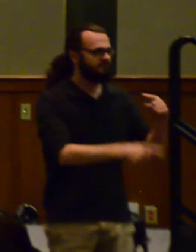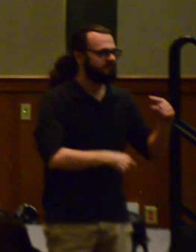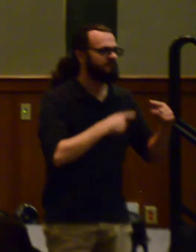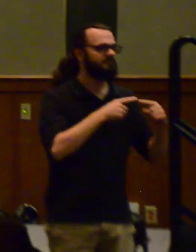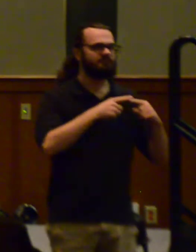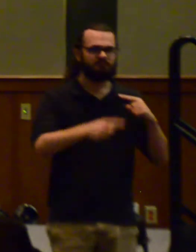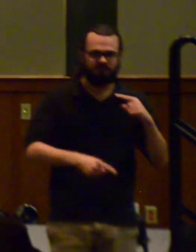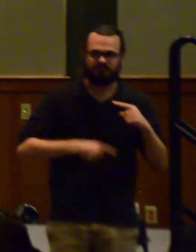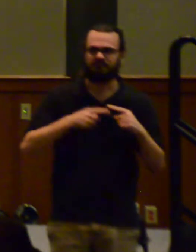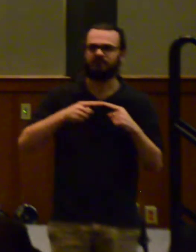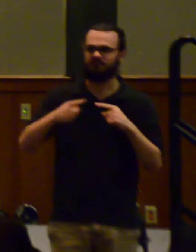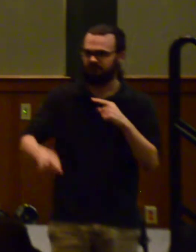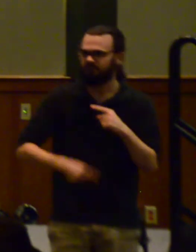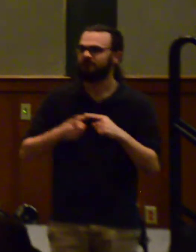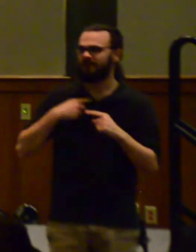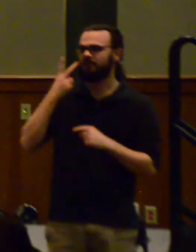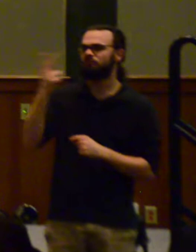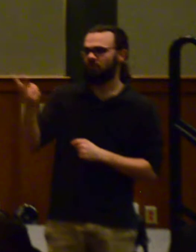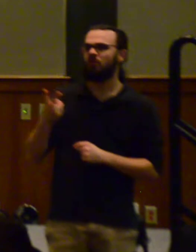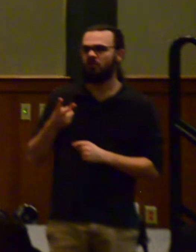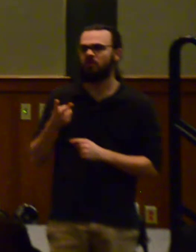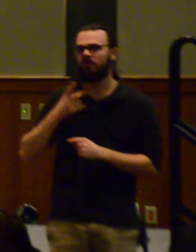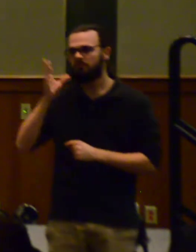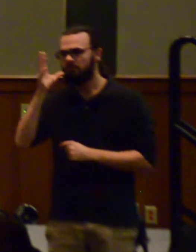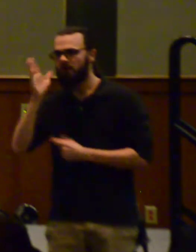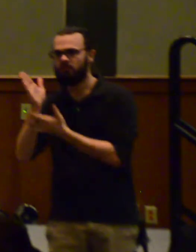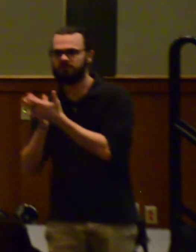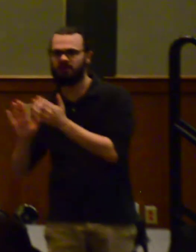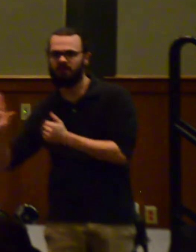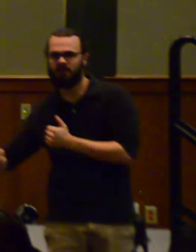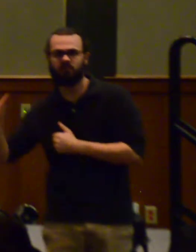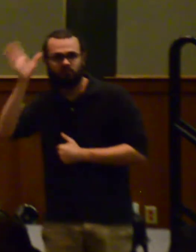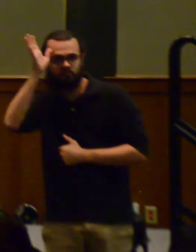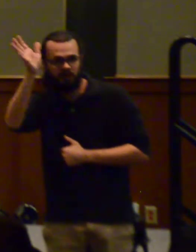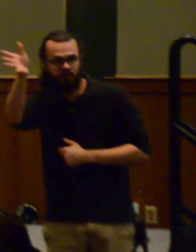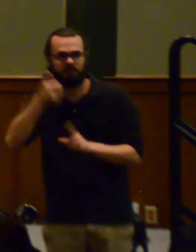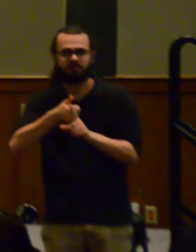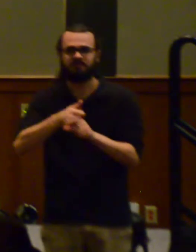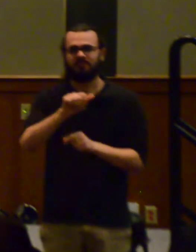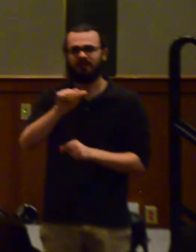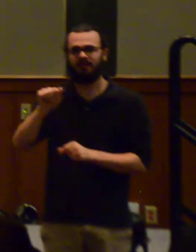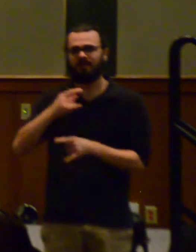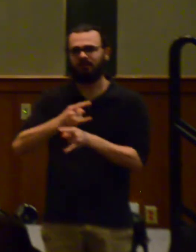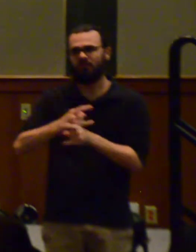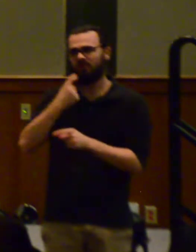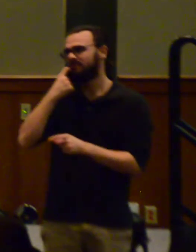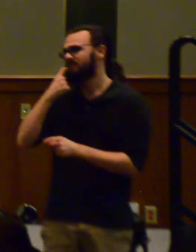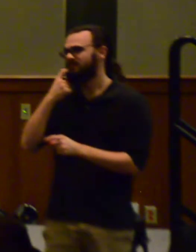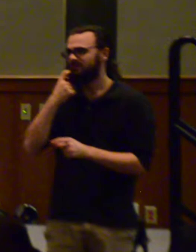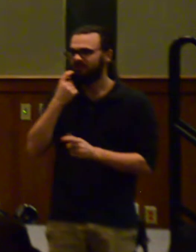on my mother's side. My grandfather was an alcoholic. Nobody talks about it at all, but